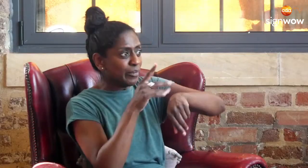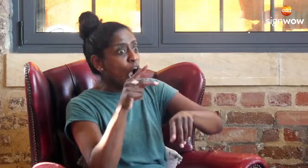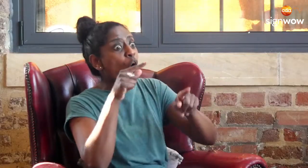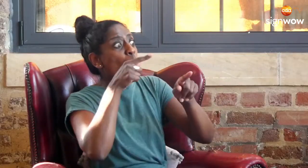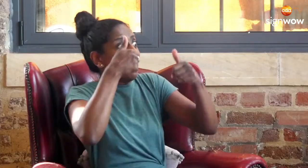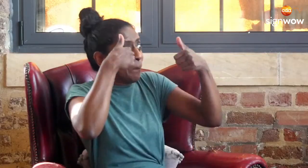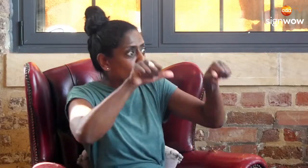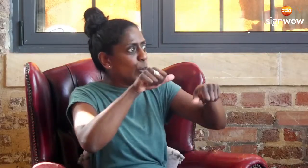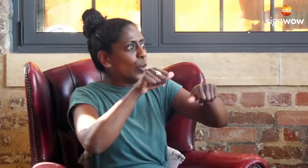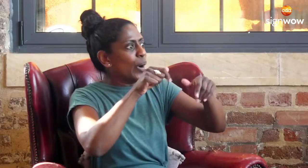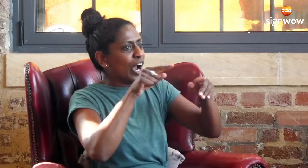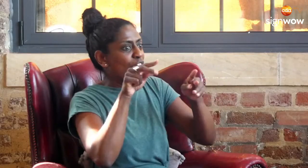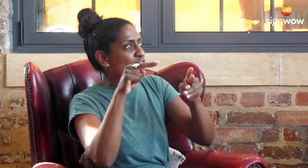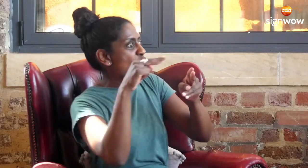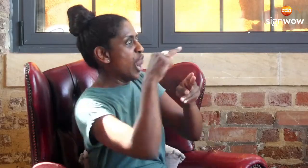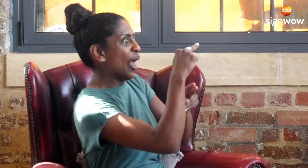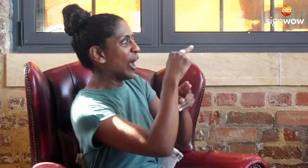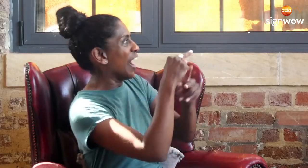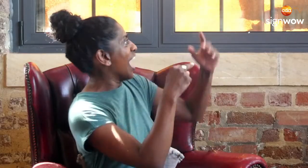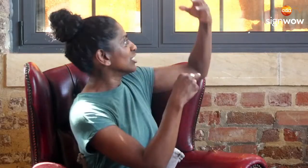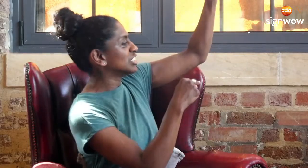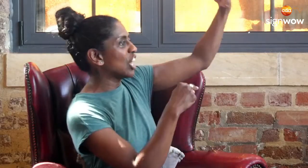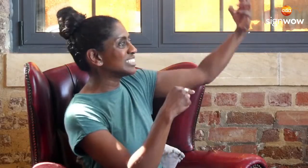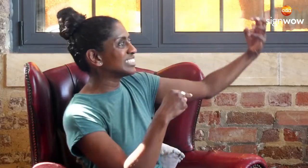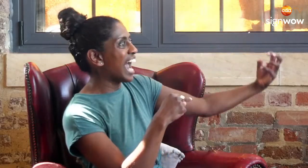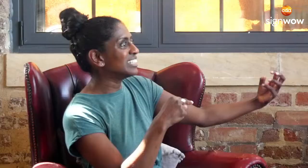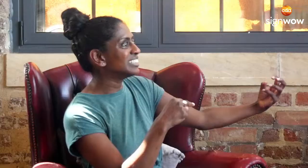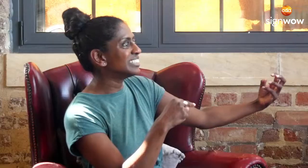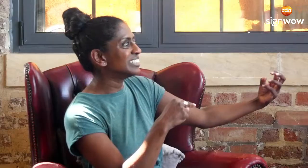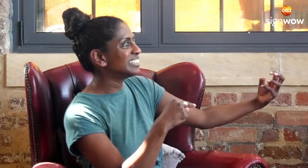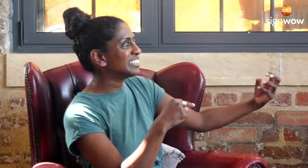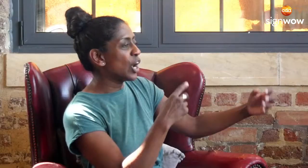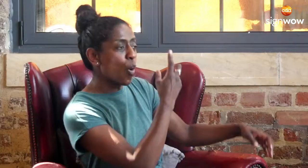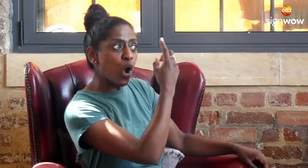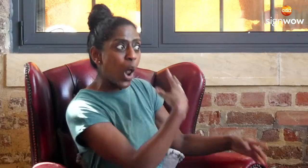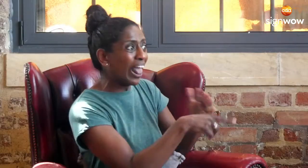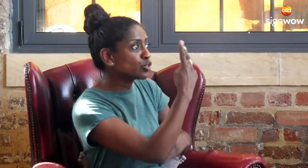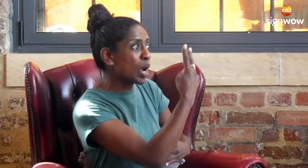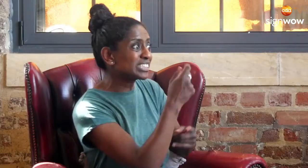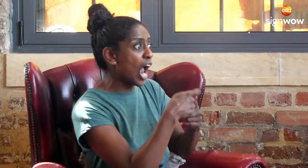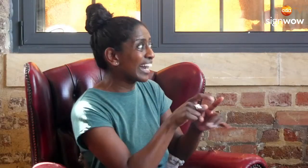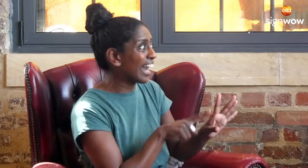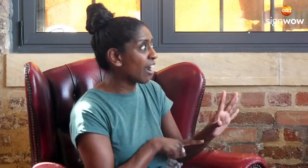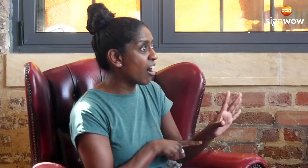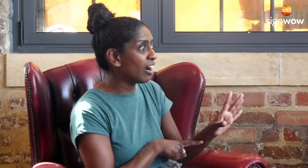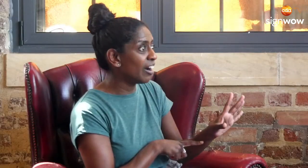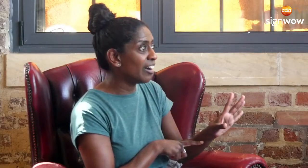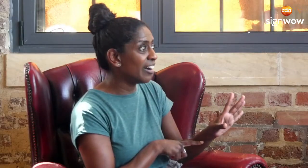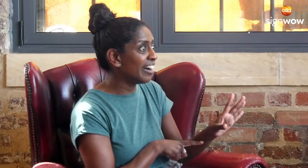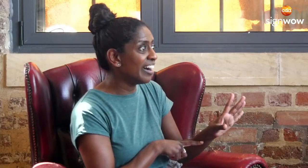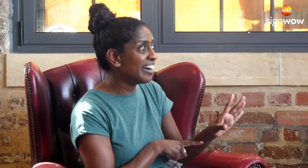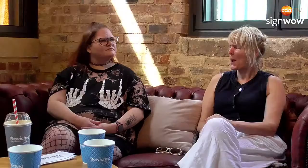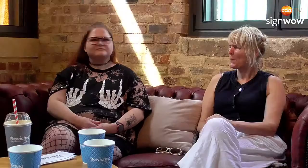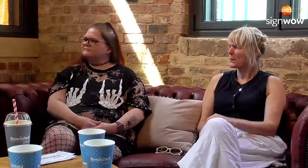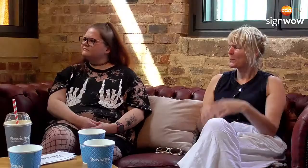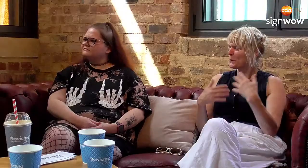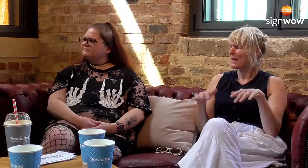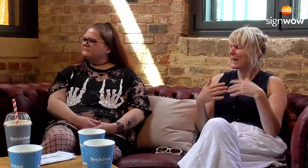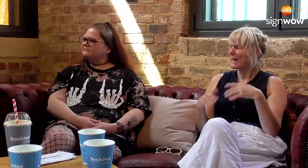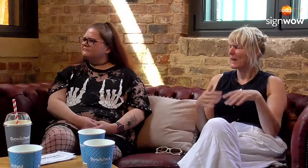And there's a specific time every year that you can look across and see the sun disappearing behind you and how